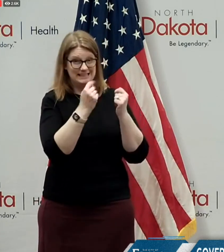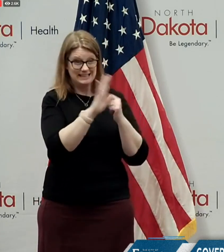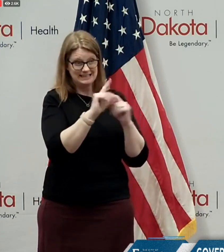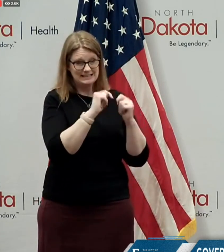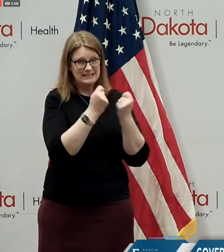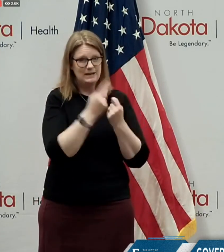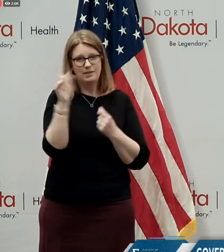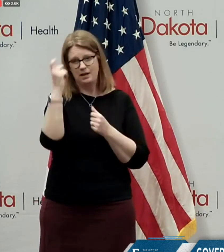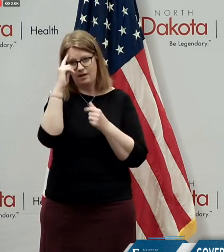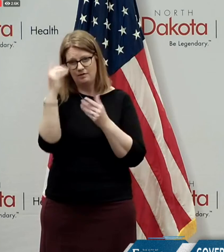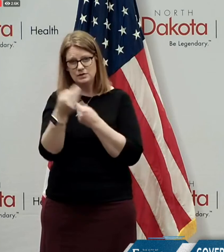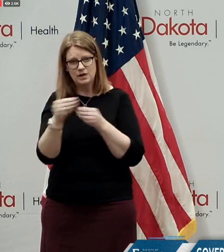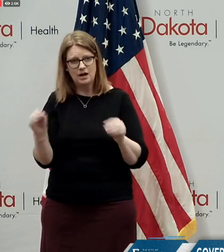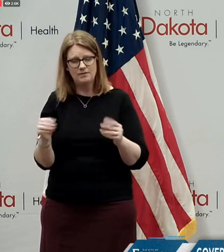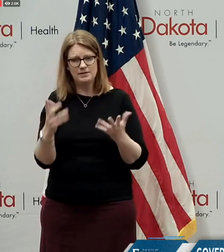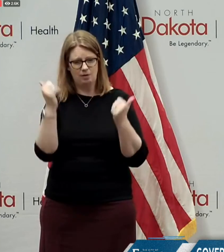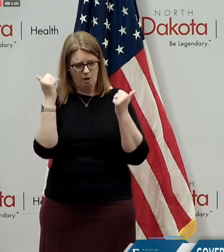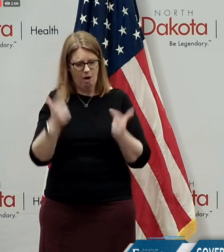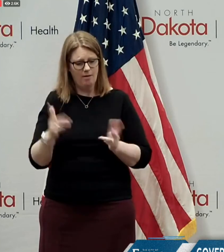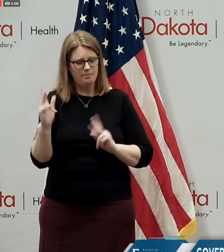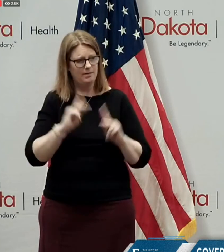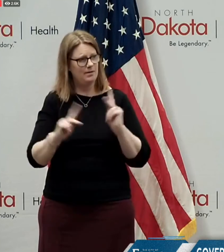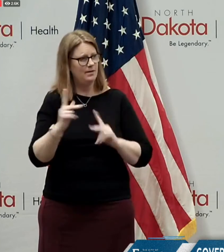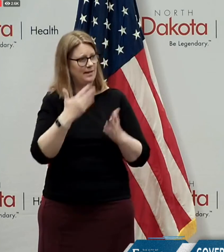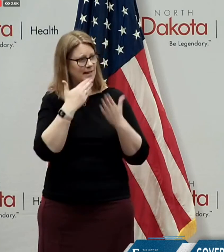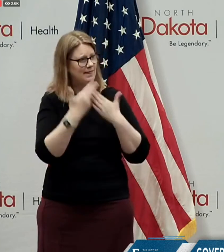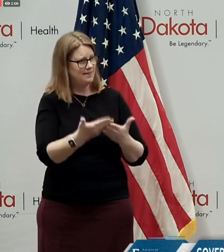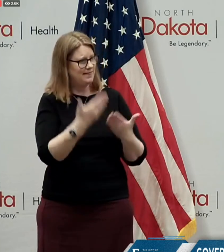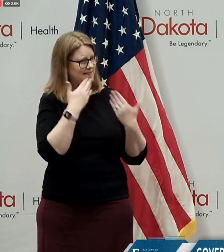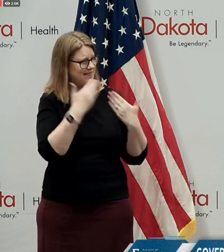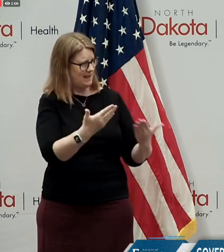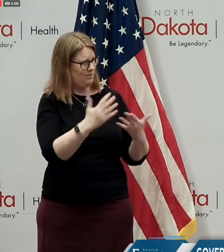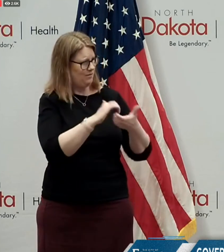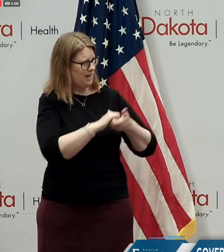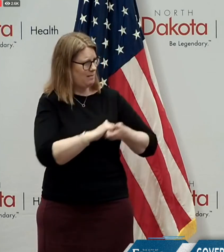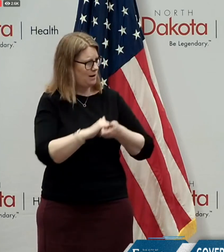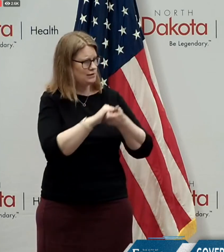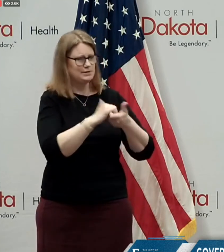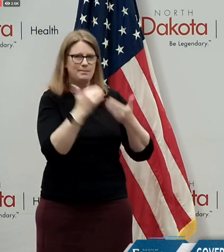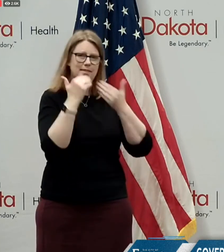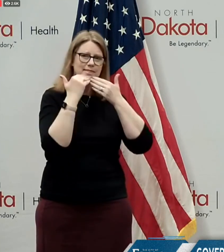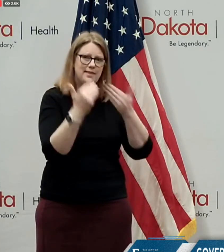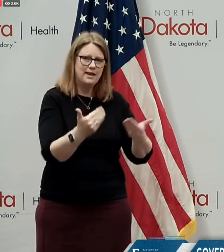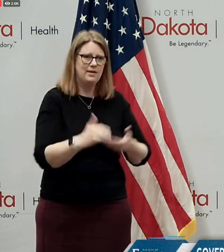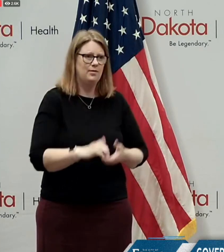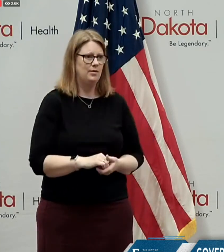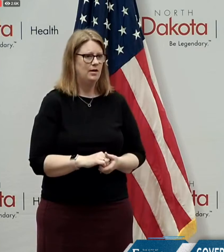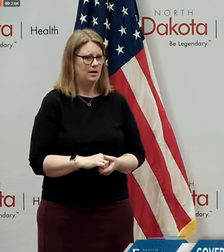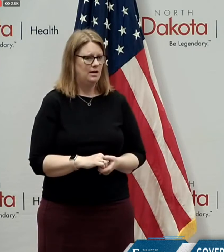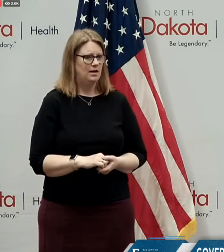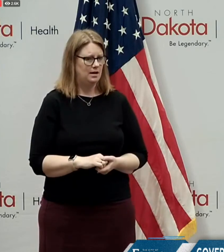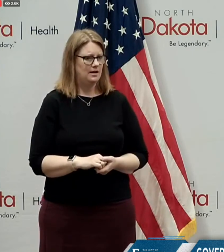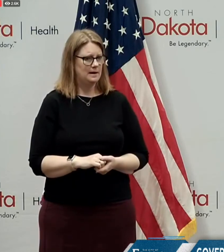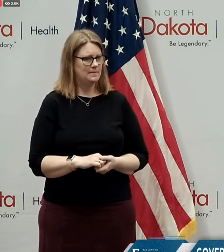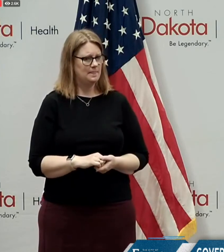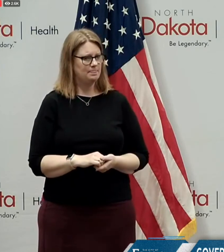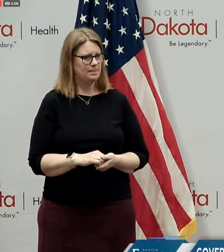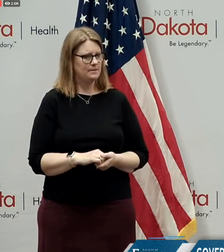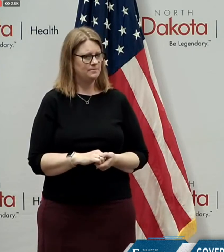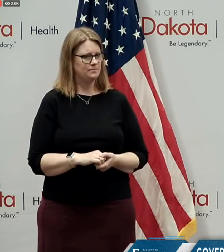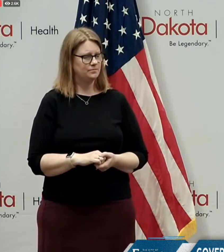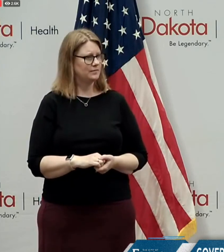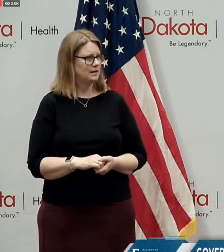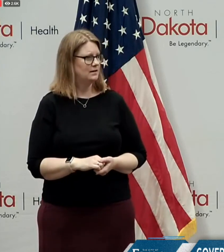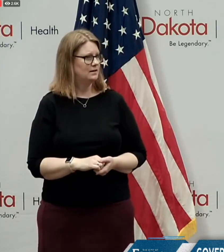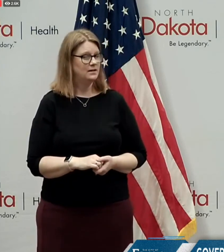office, everybody, we just want to say thanks for the partnership, because it's been fantastic. And I know that I don't want to say the